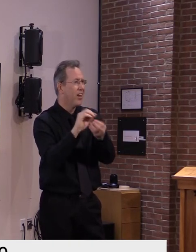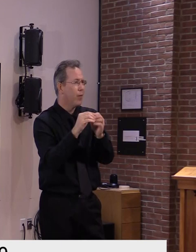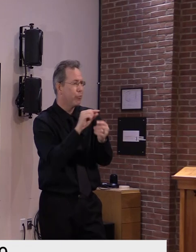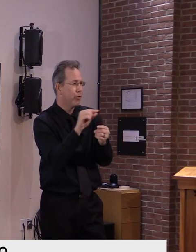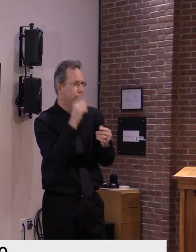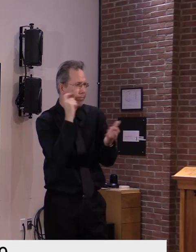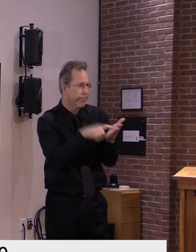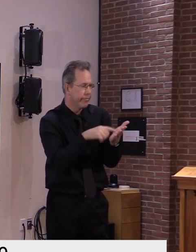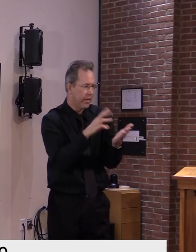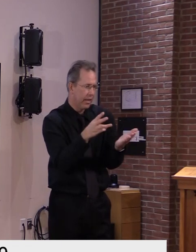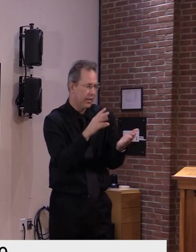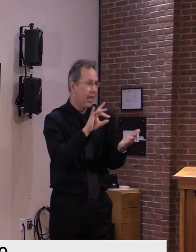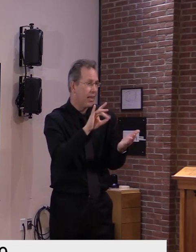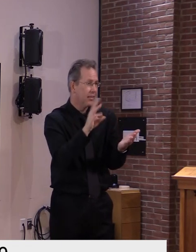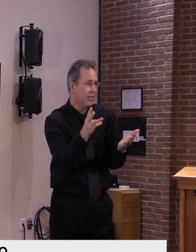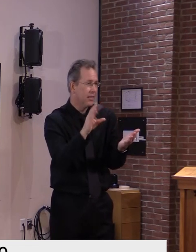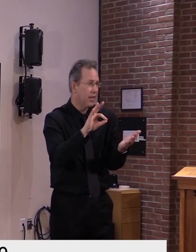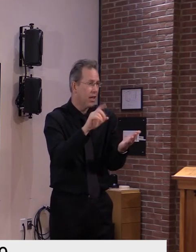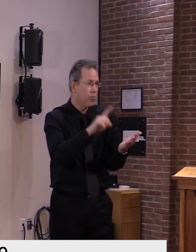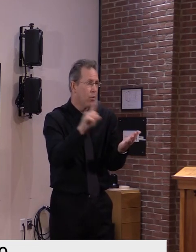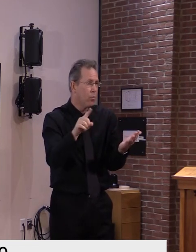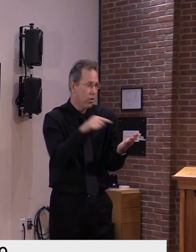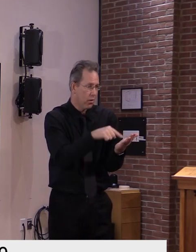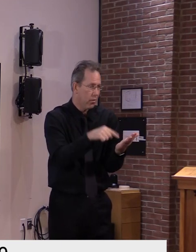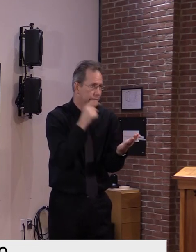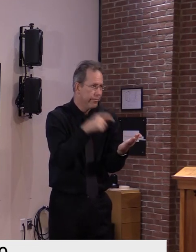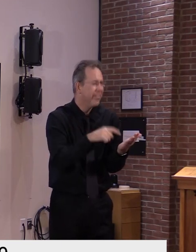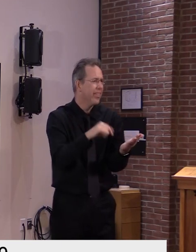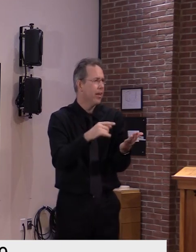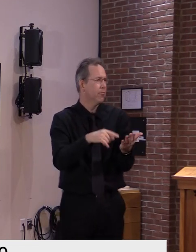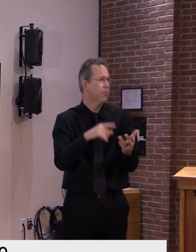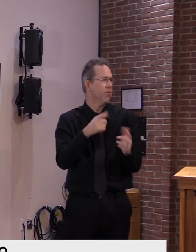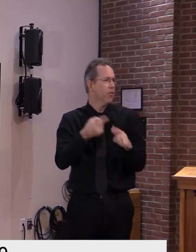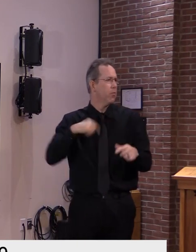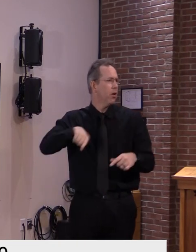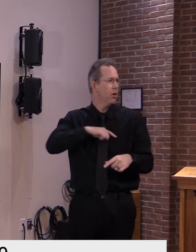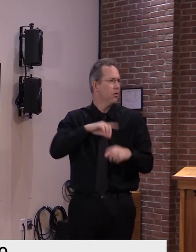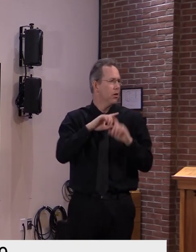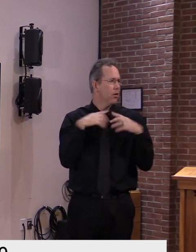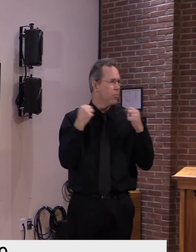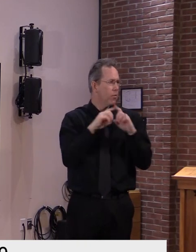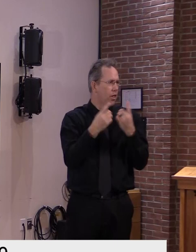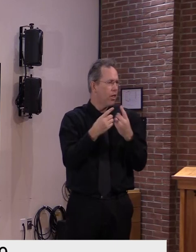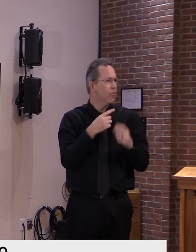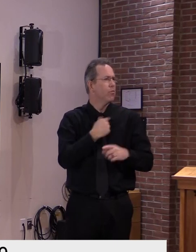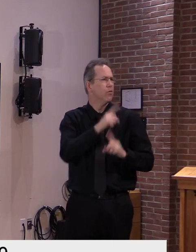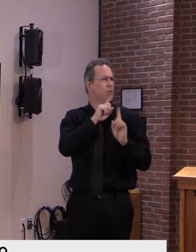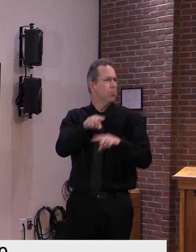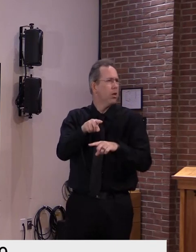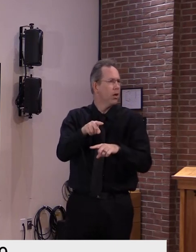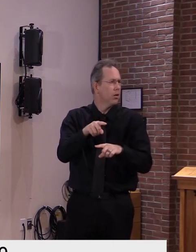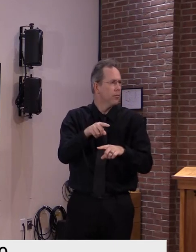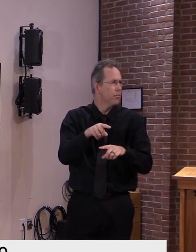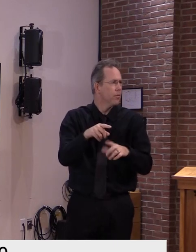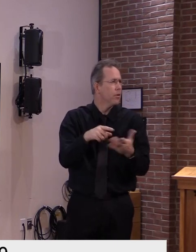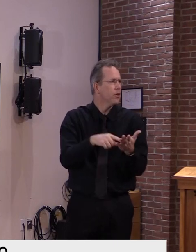tracer, that they should quarantine right away, and that they should visit our website for more